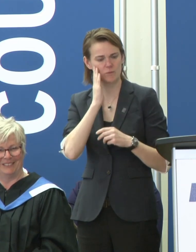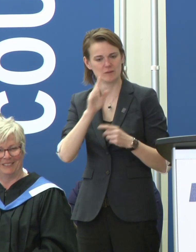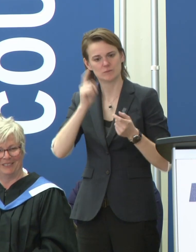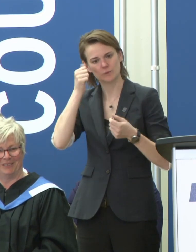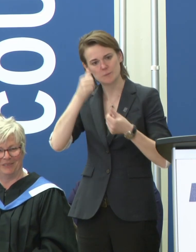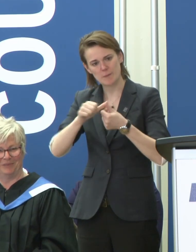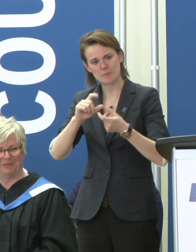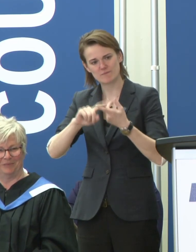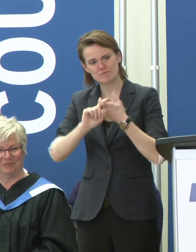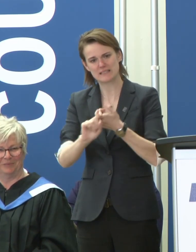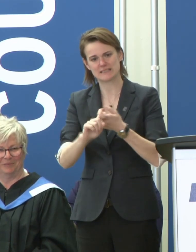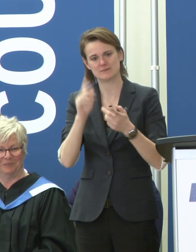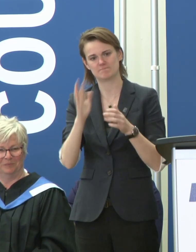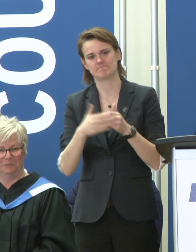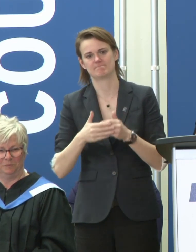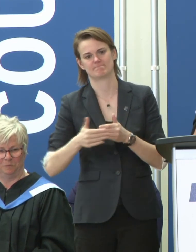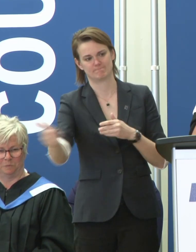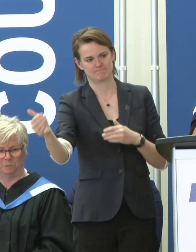lifelong.